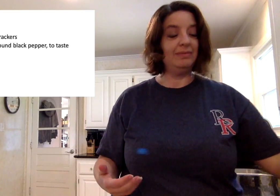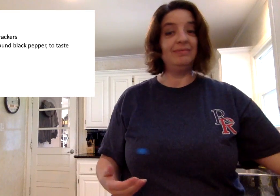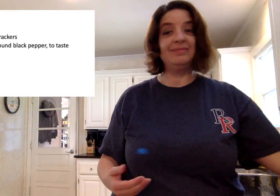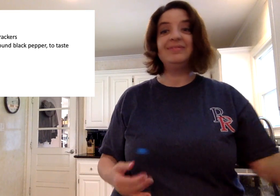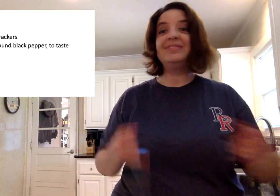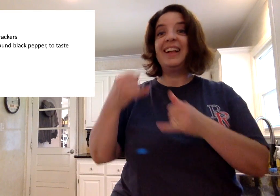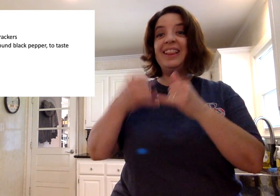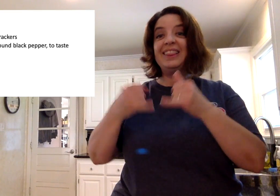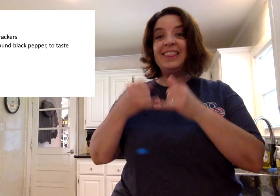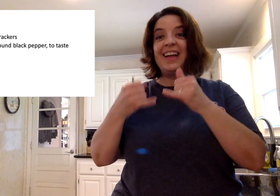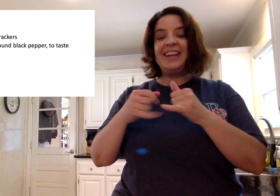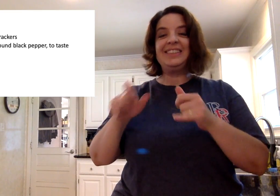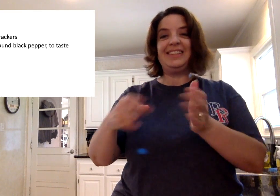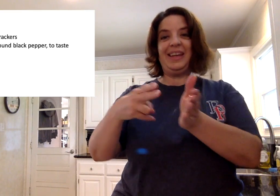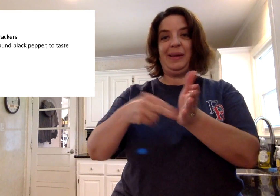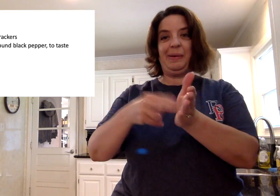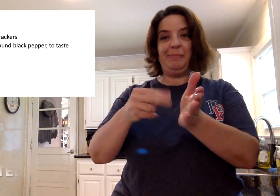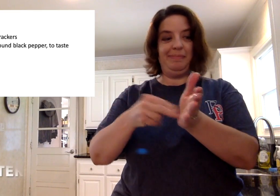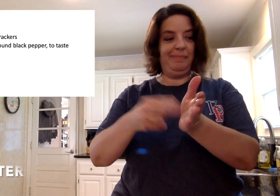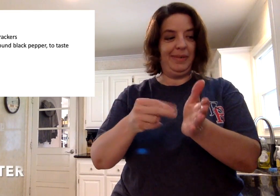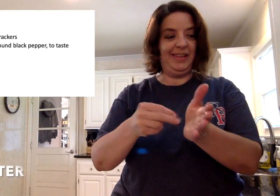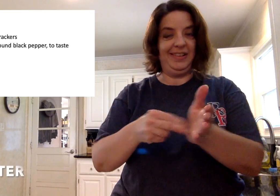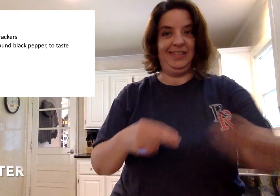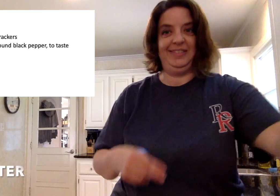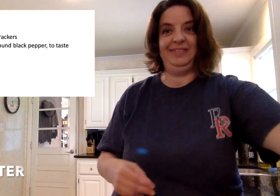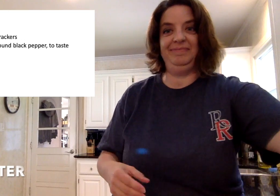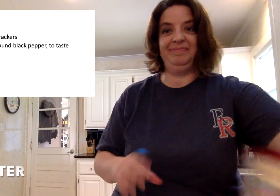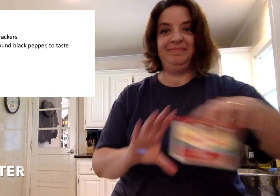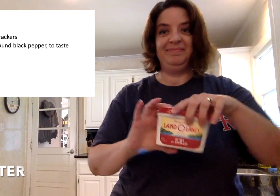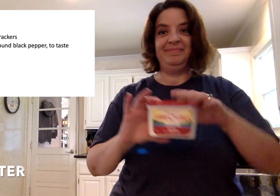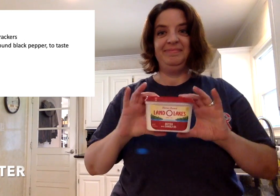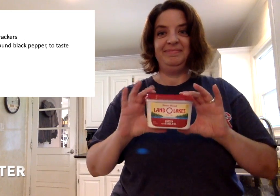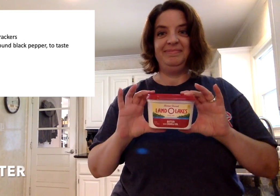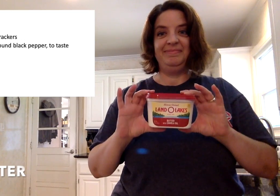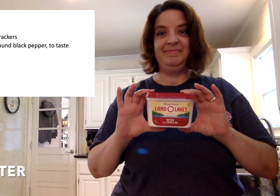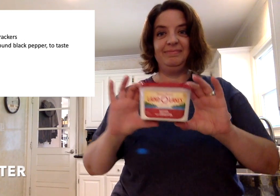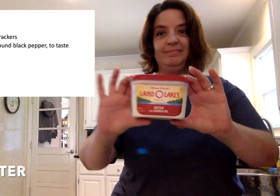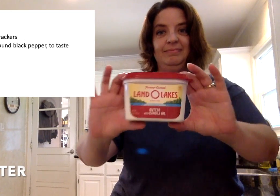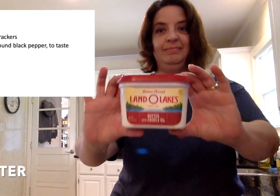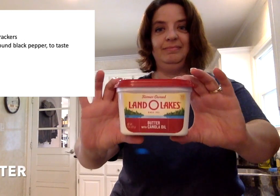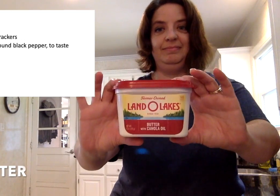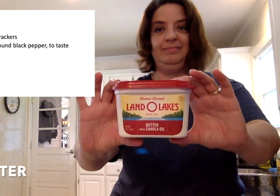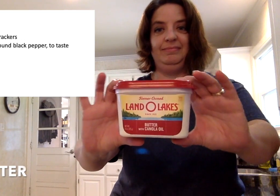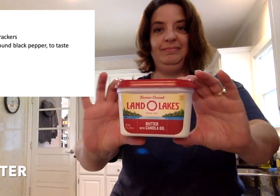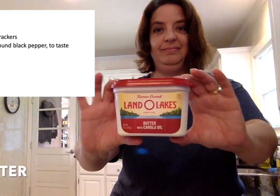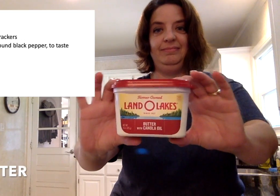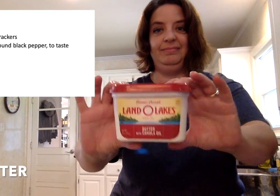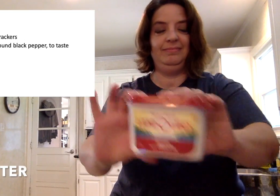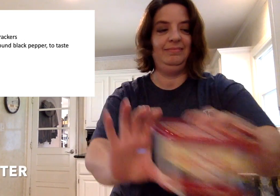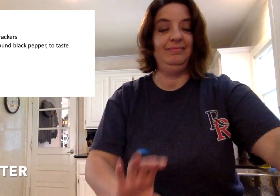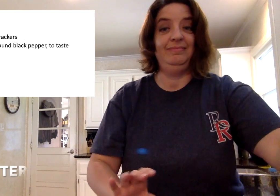Ooh. And then last, I need some butter. And here's the sign butter. It's a U on your palm,